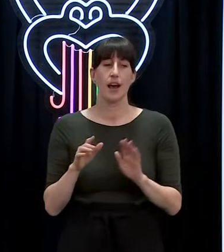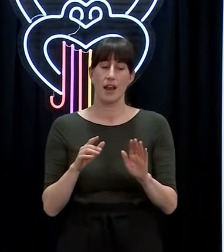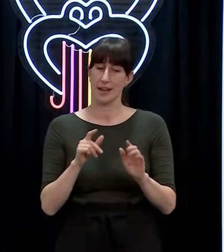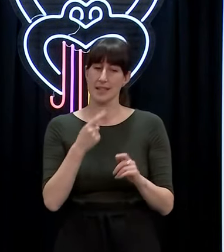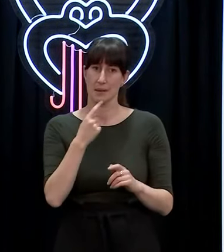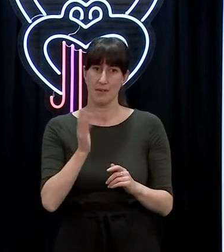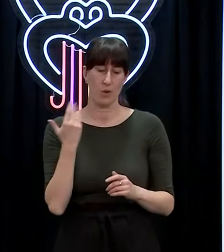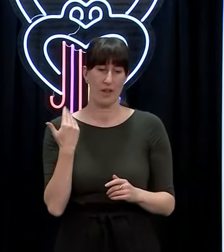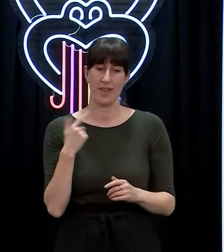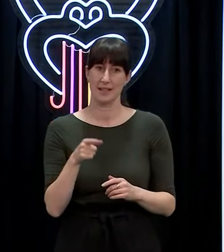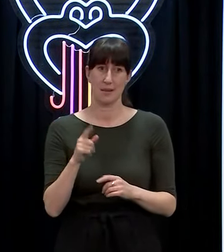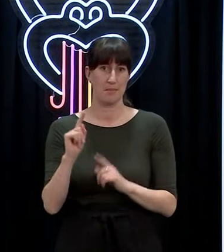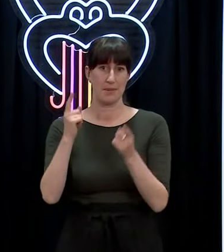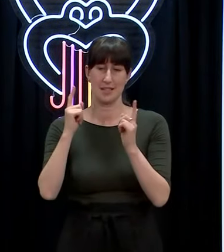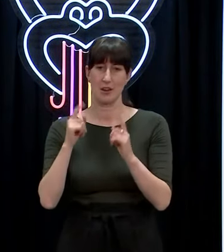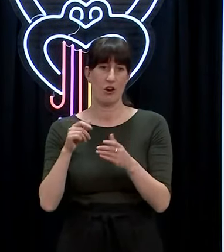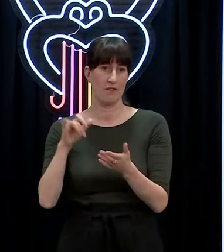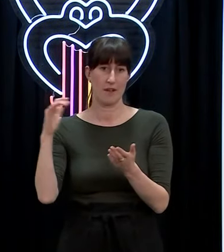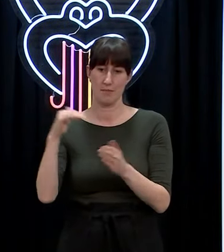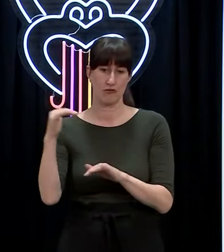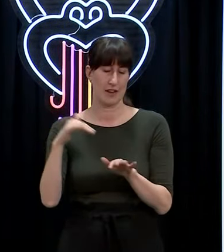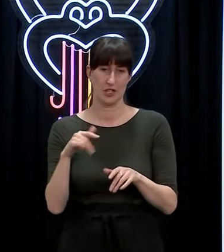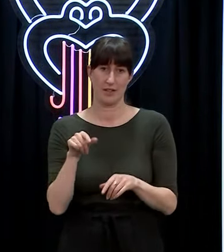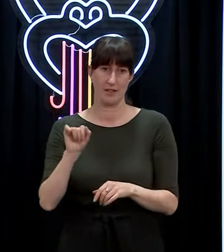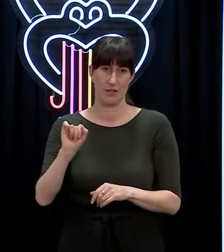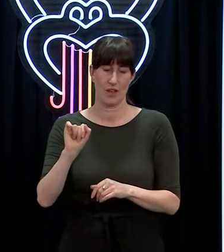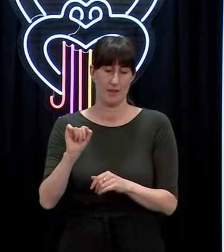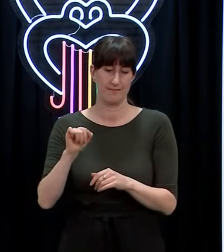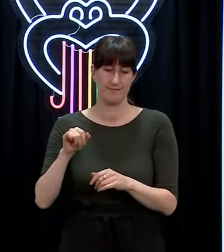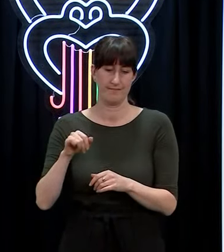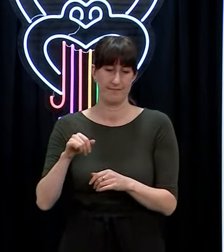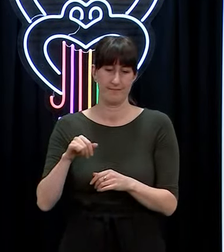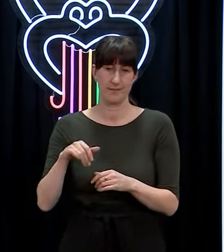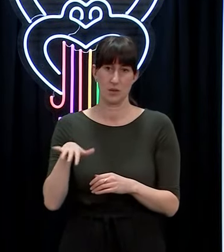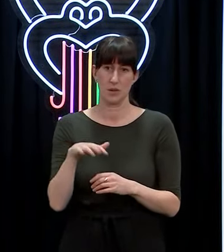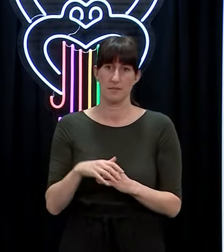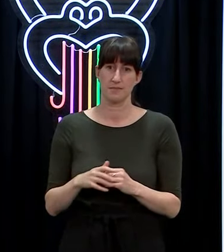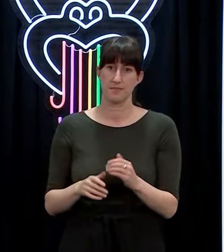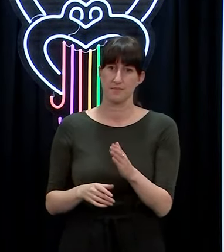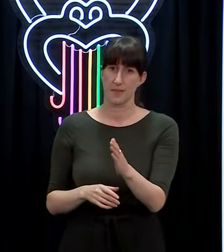Do you know, either of you know how many, if any, people have been using